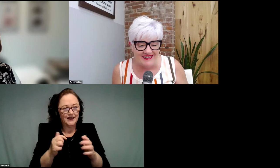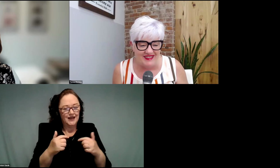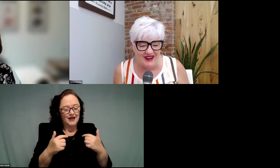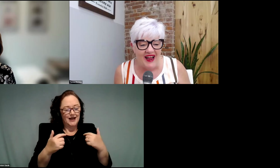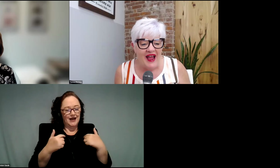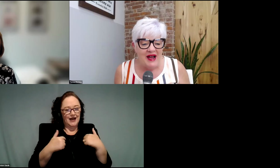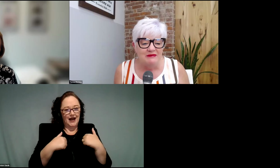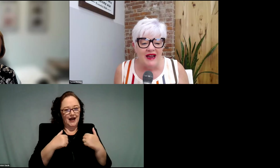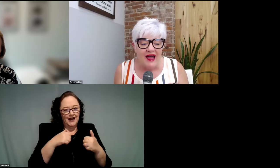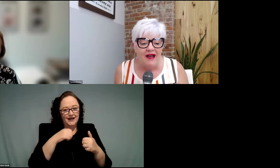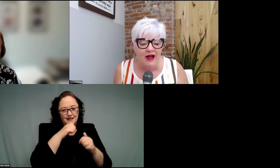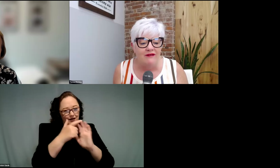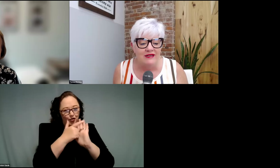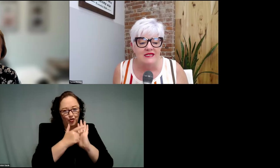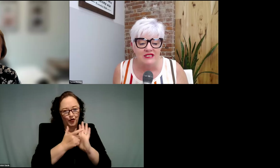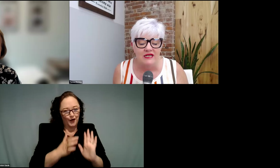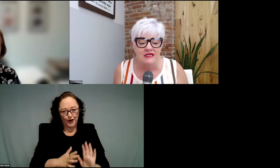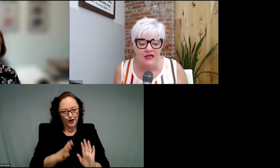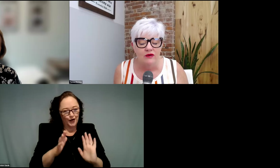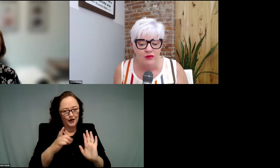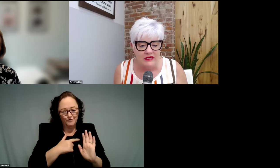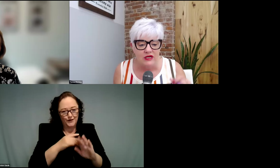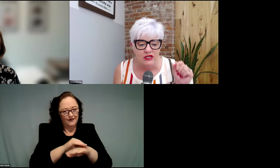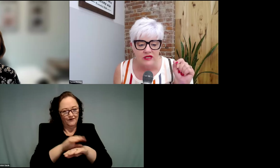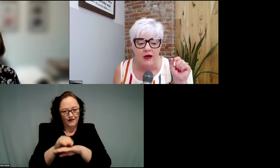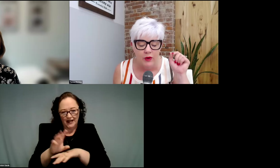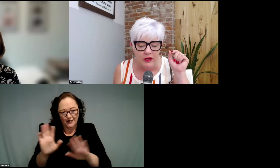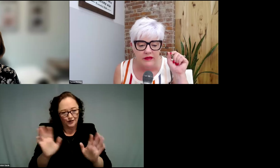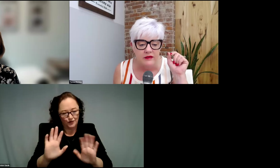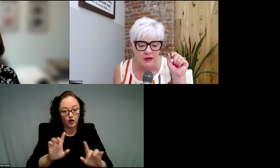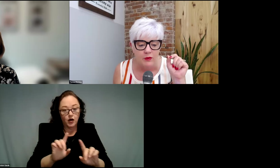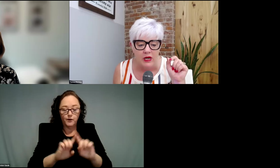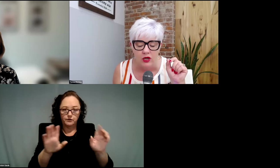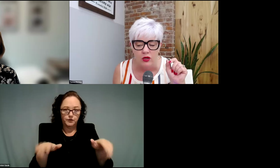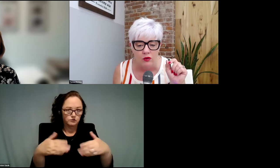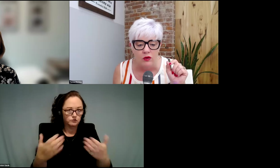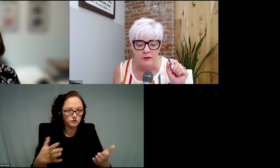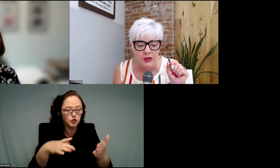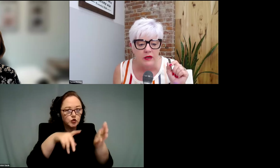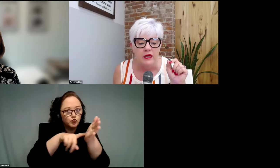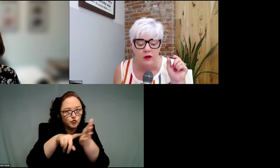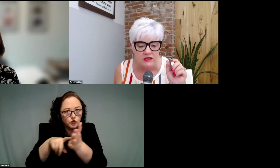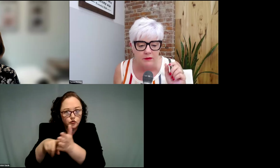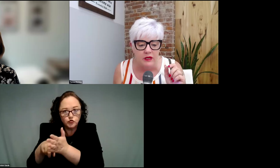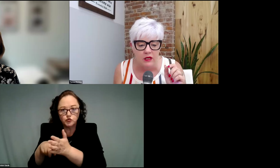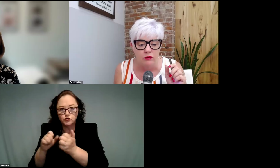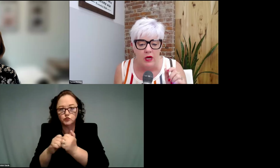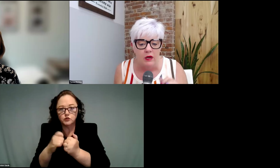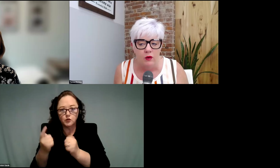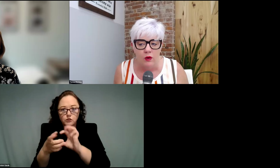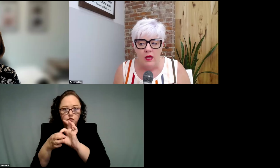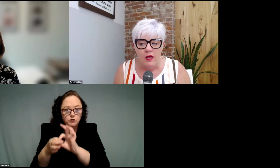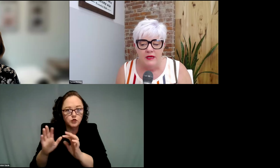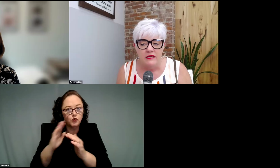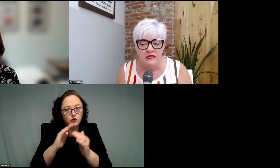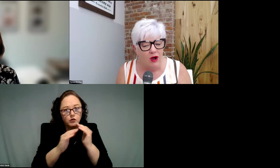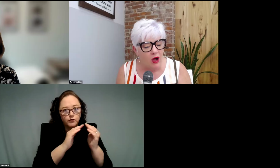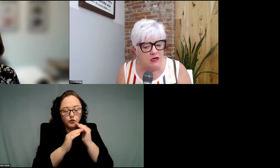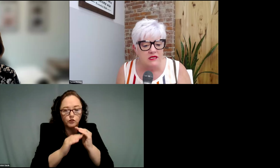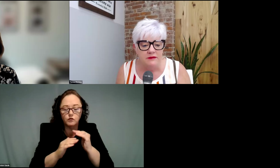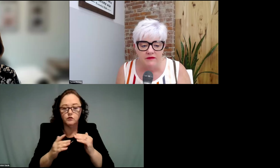Kay is either, but I would always suggest that you research that with someone in your local community or someone that